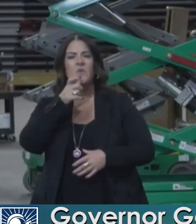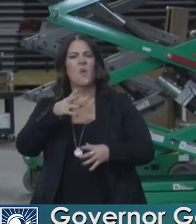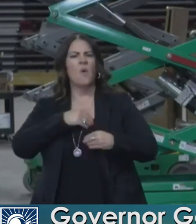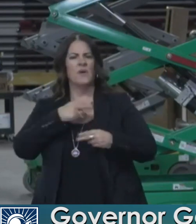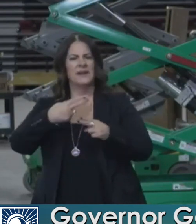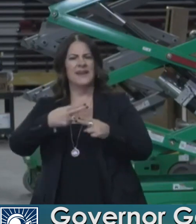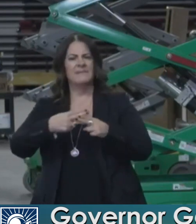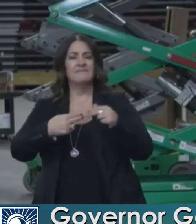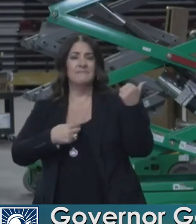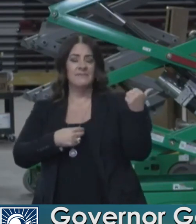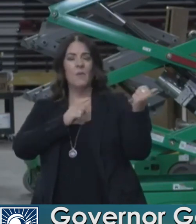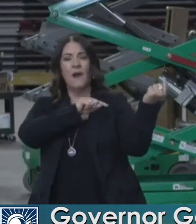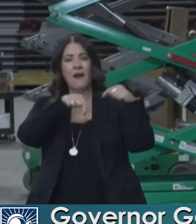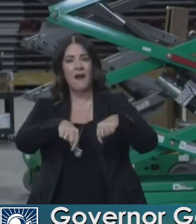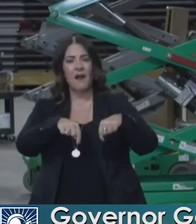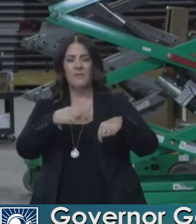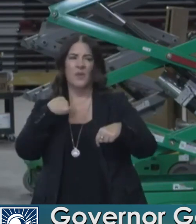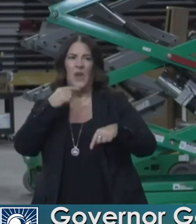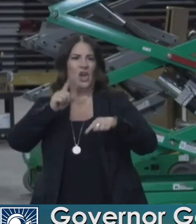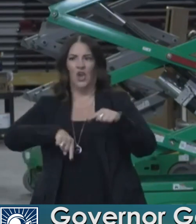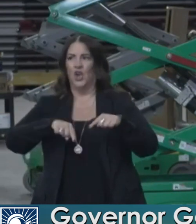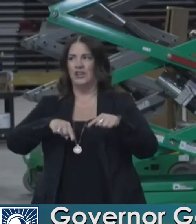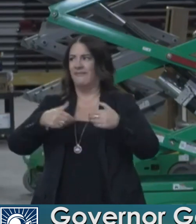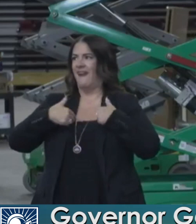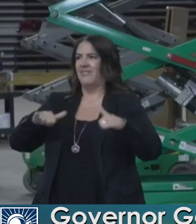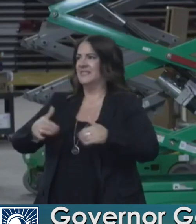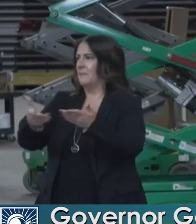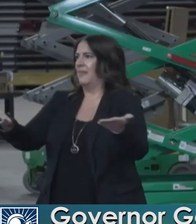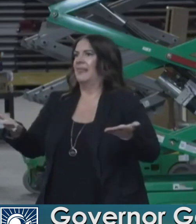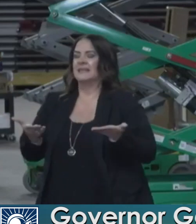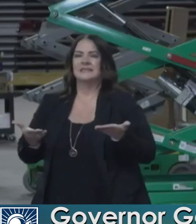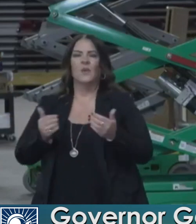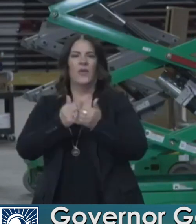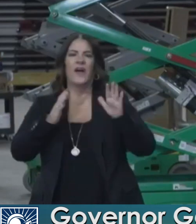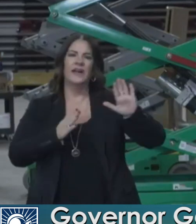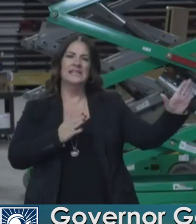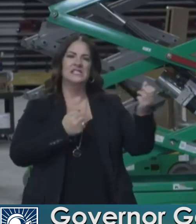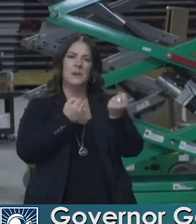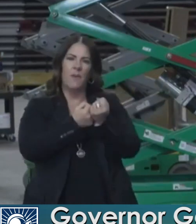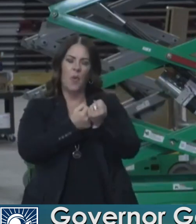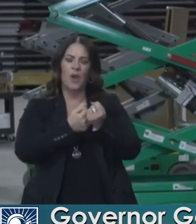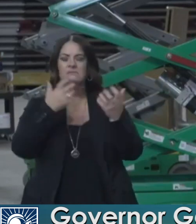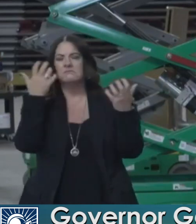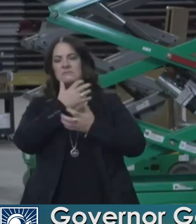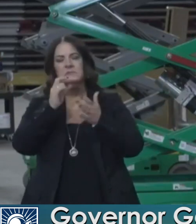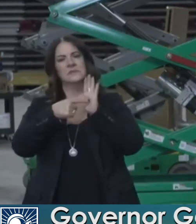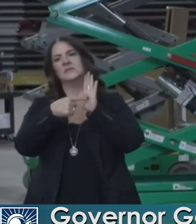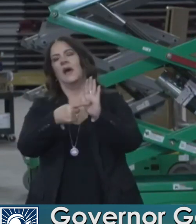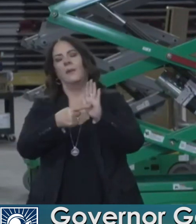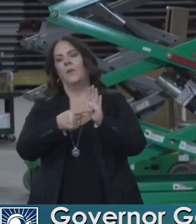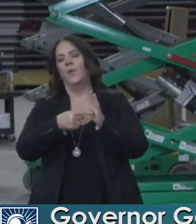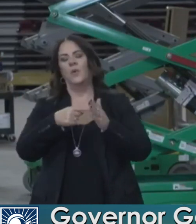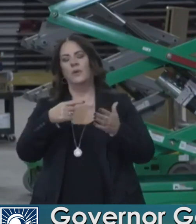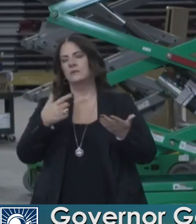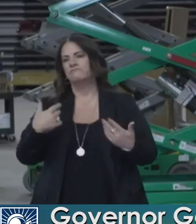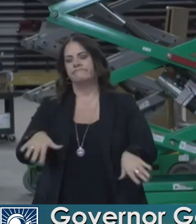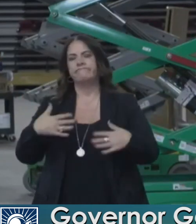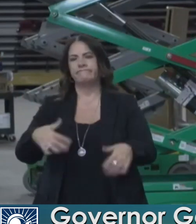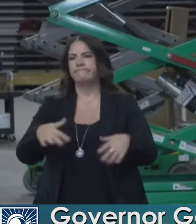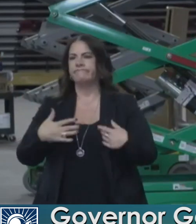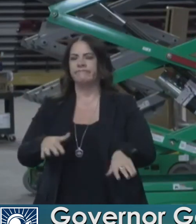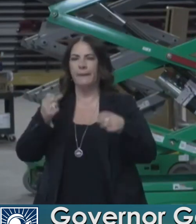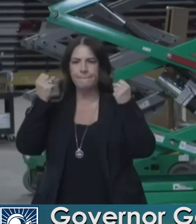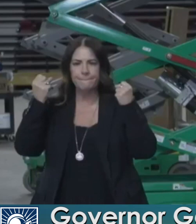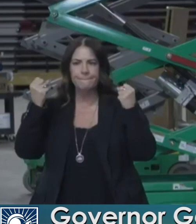because we wouldn't be here without him and without his support. It's just an example of people all